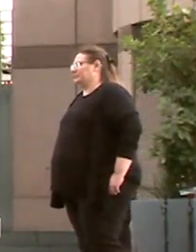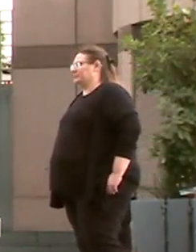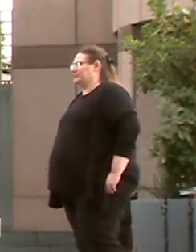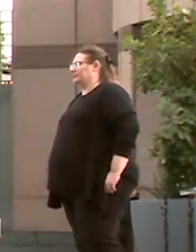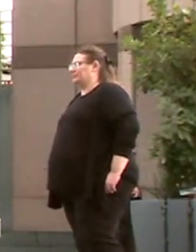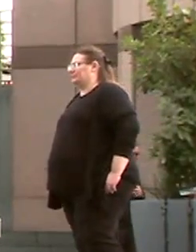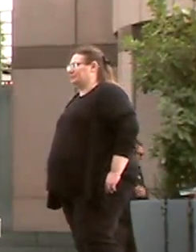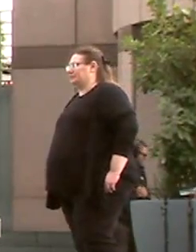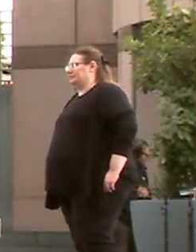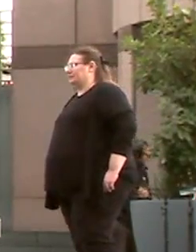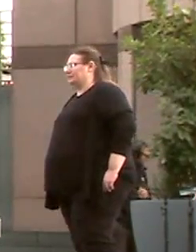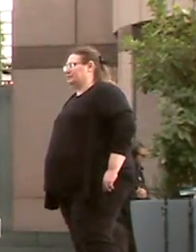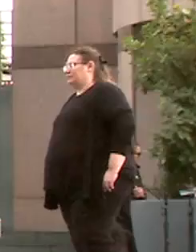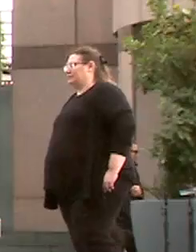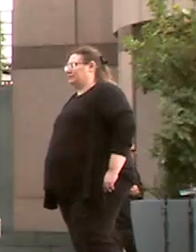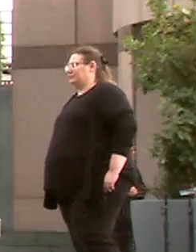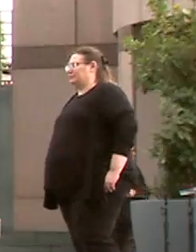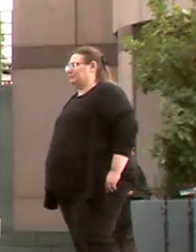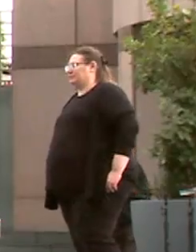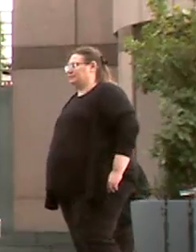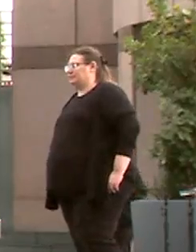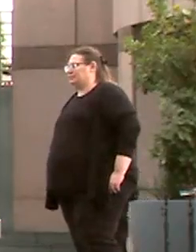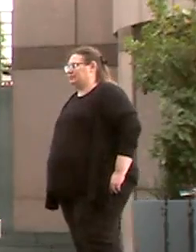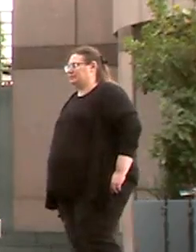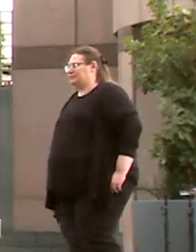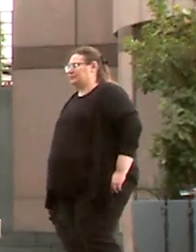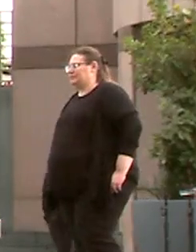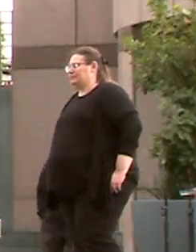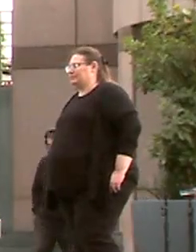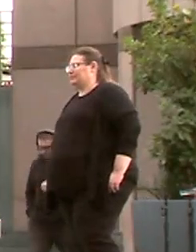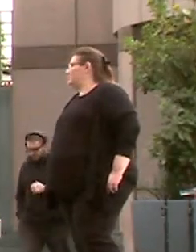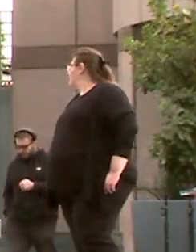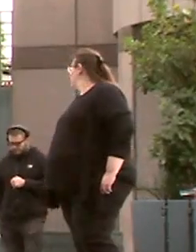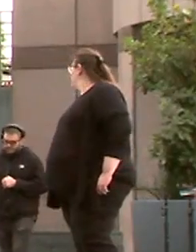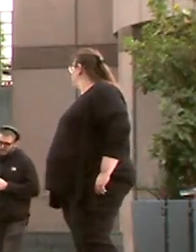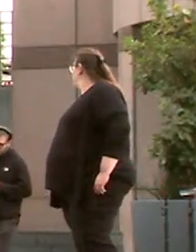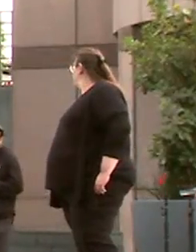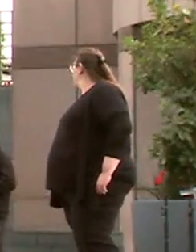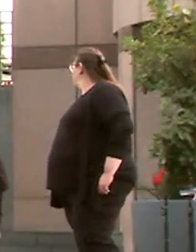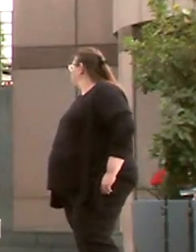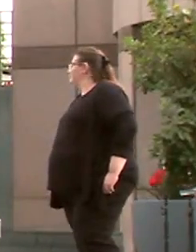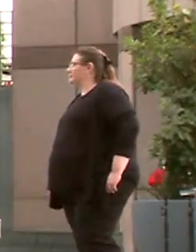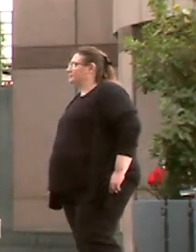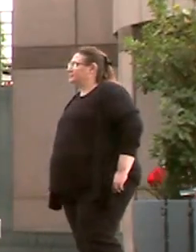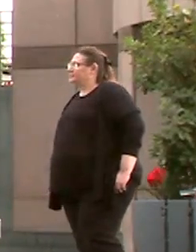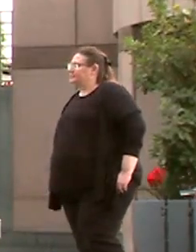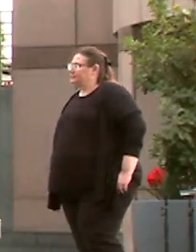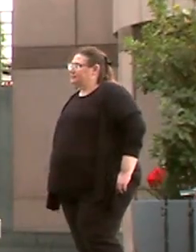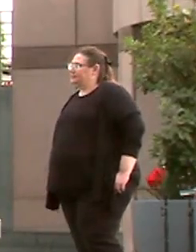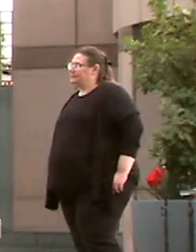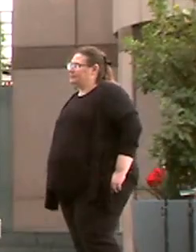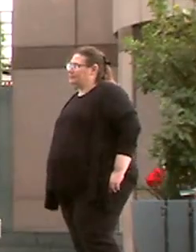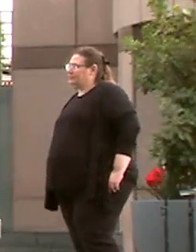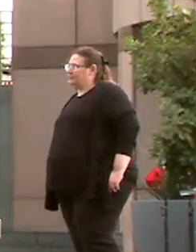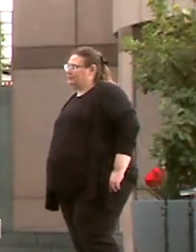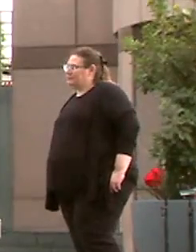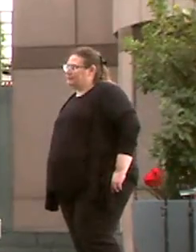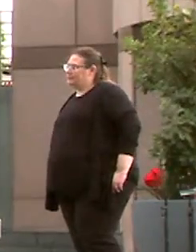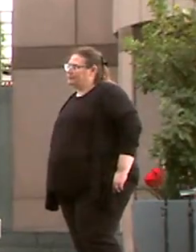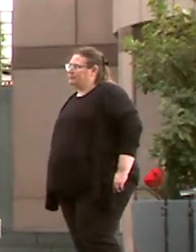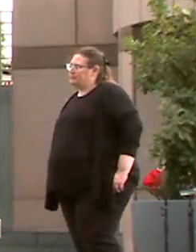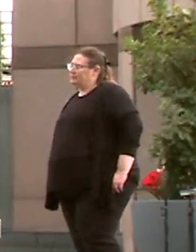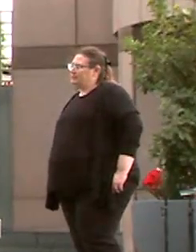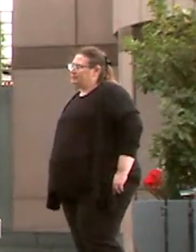the more that we're actually in the rooms writing the stories, um, and represented authentically, the more it will be